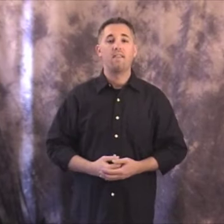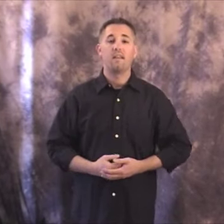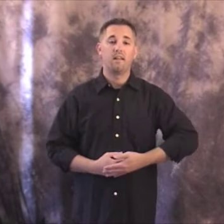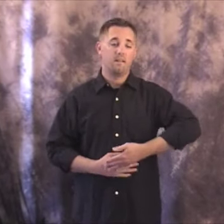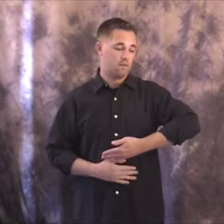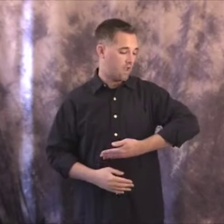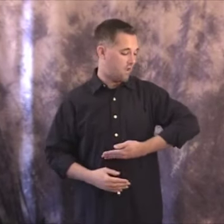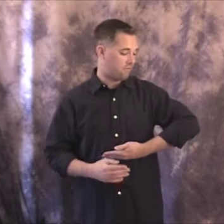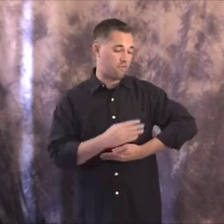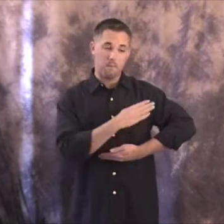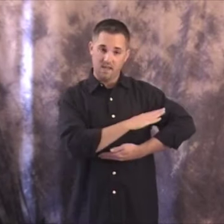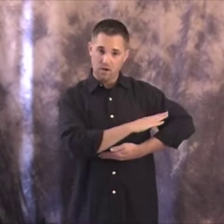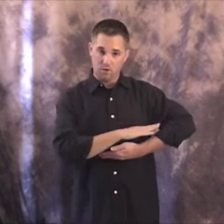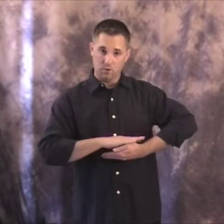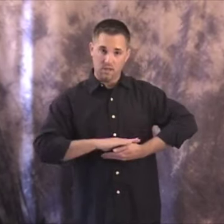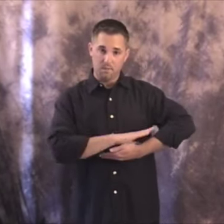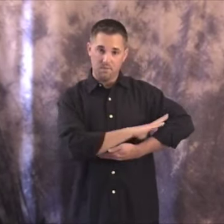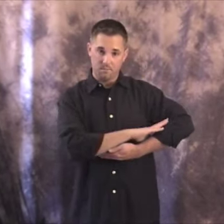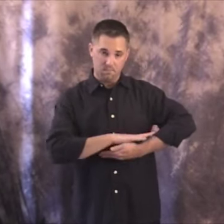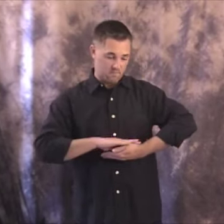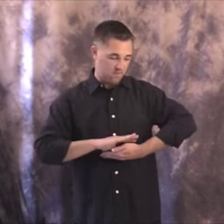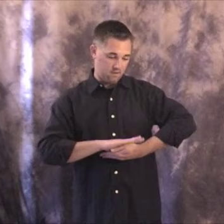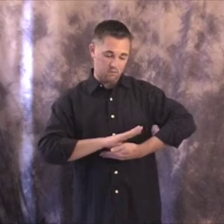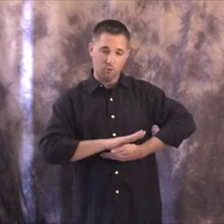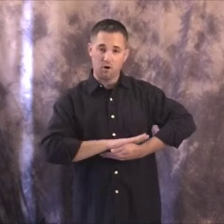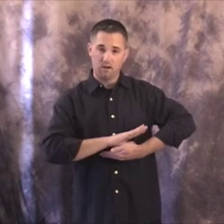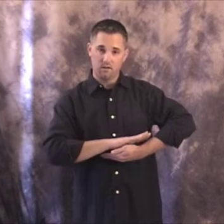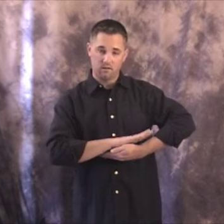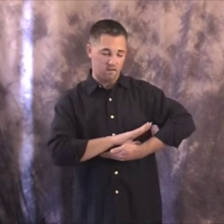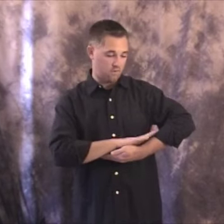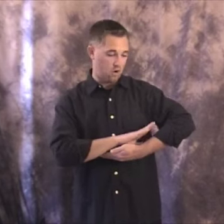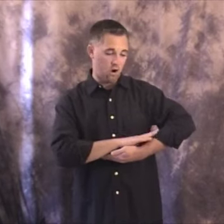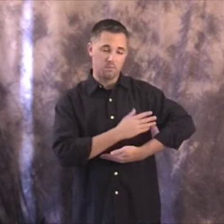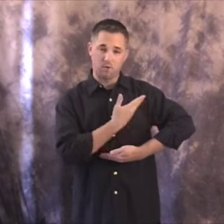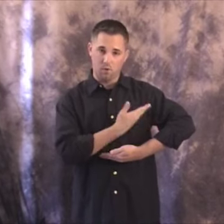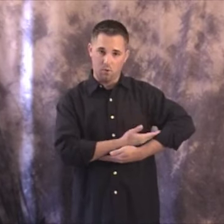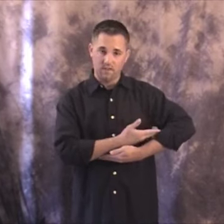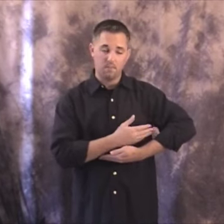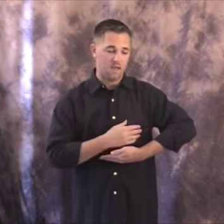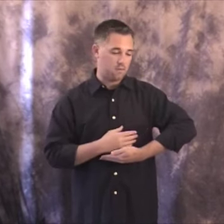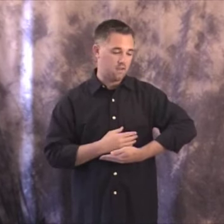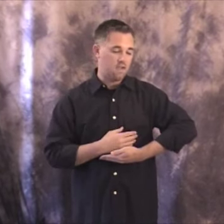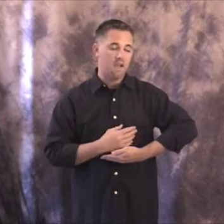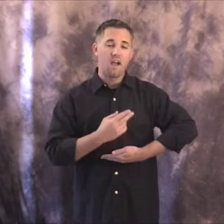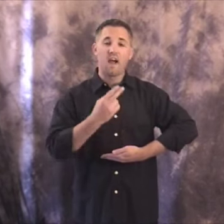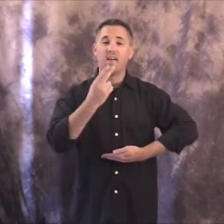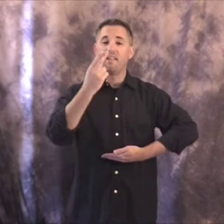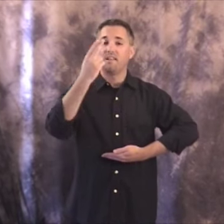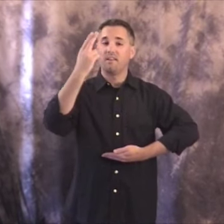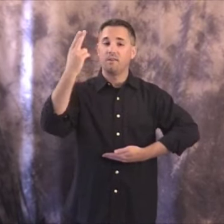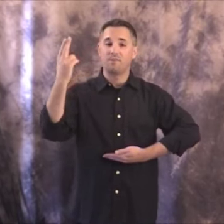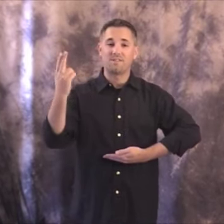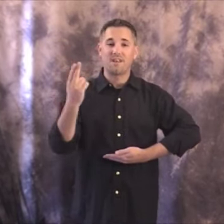And then from here, you keep the crook of your arm, so you're holding the baby, and then you just